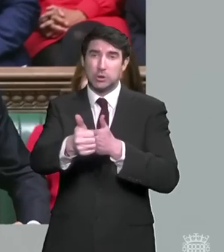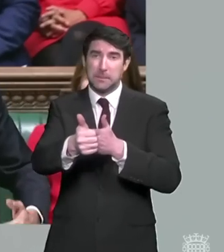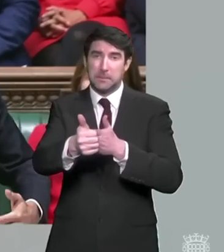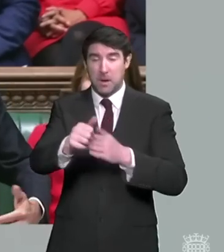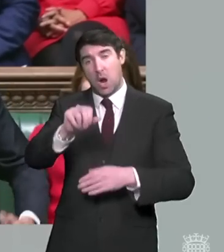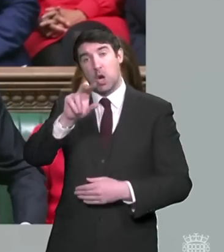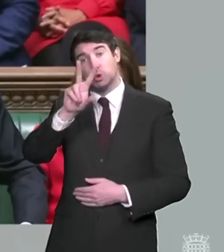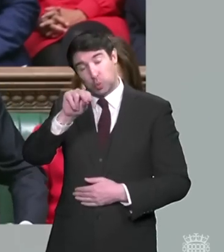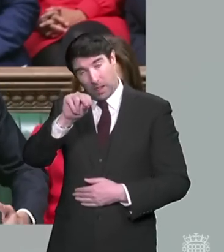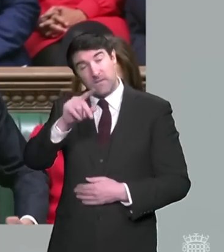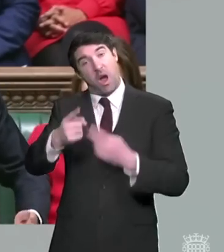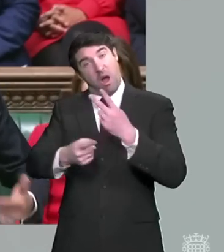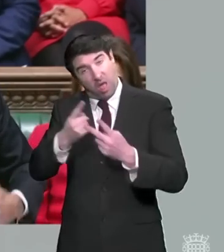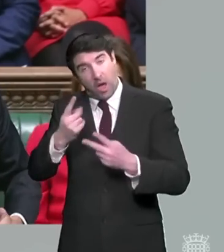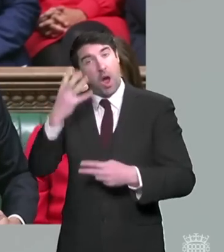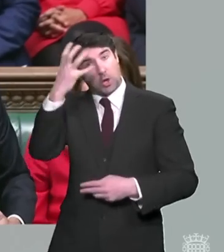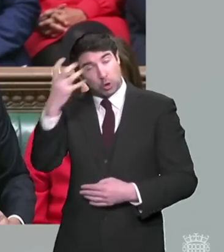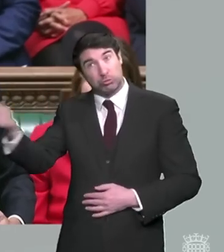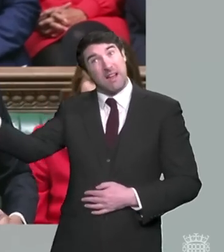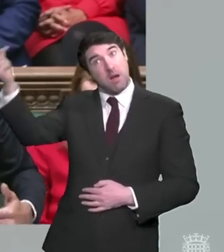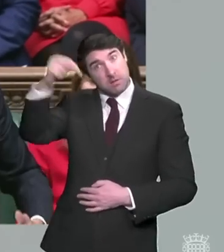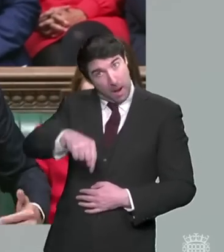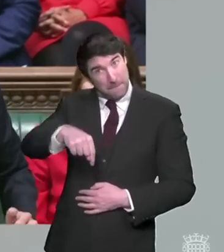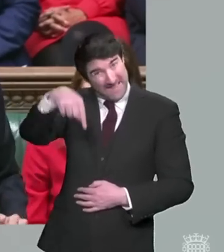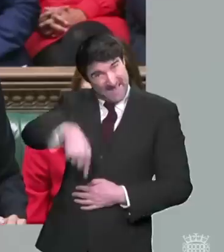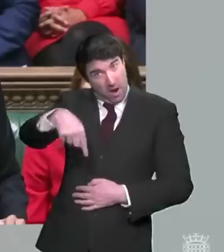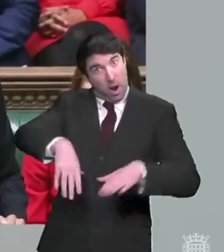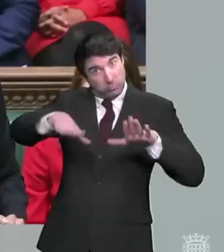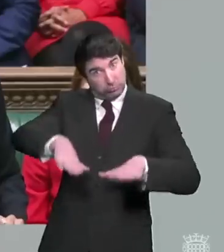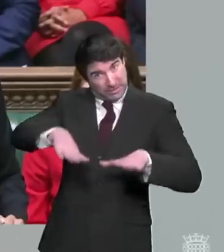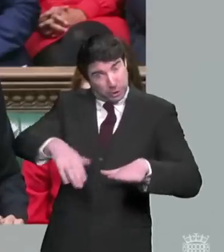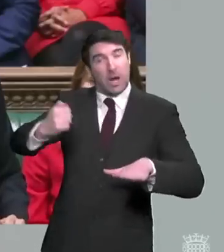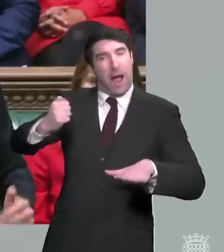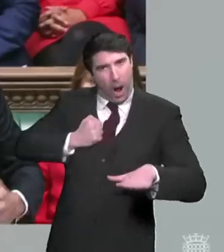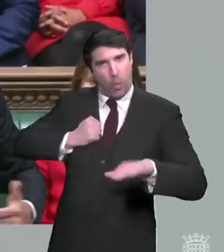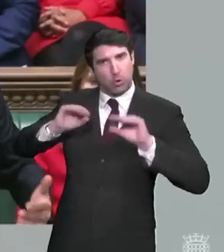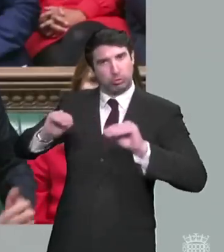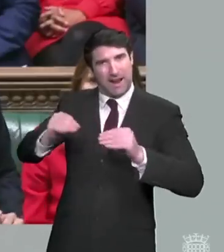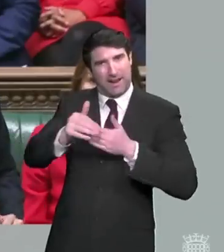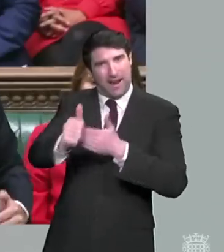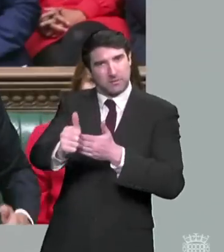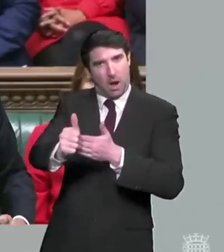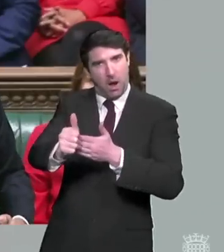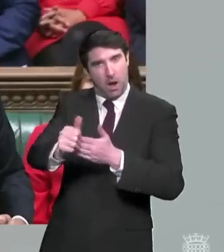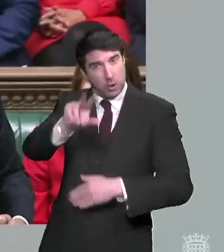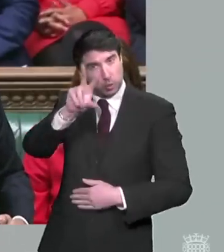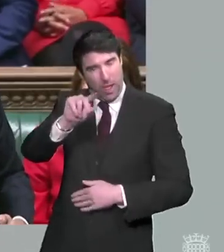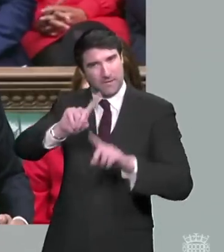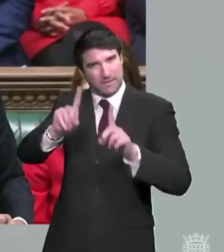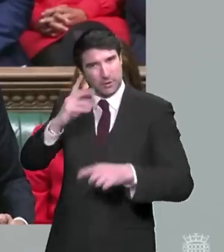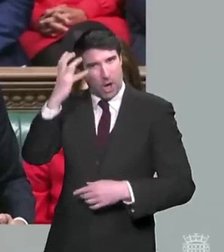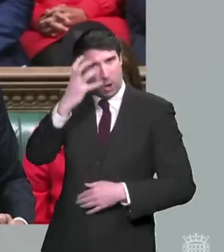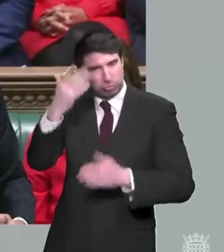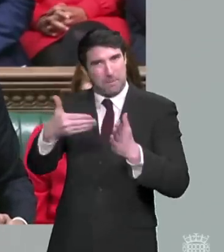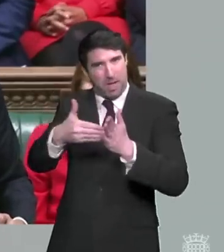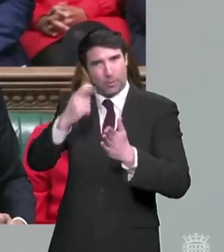the UK to take part in our training programmes to support Ukrainian soldiers. Many members from around this House will